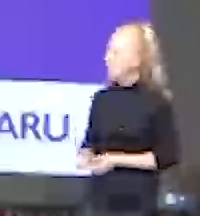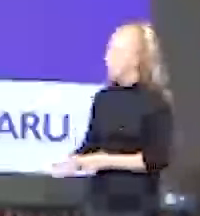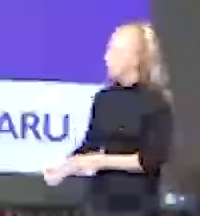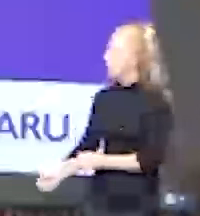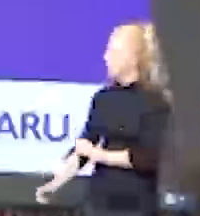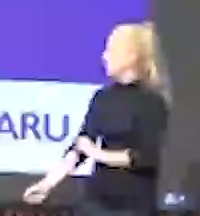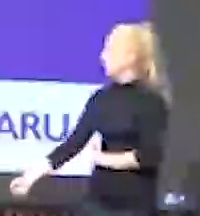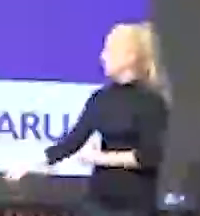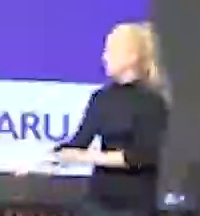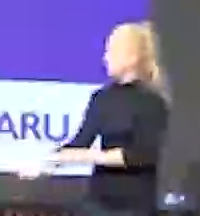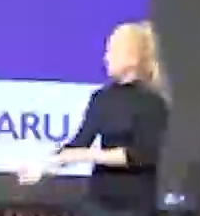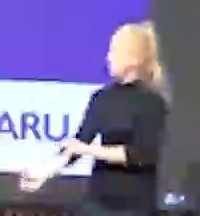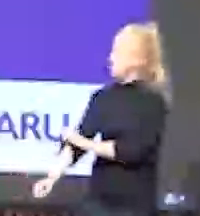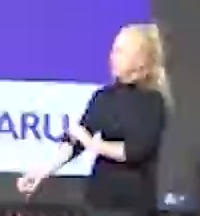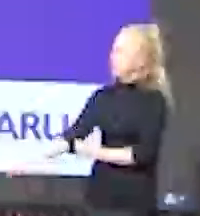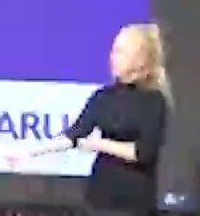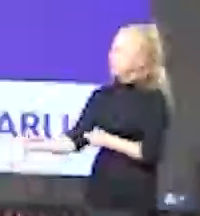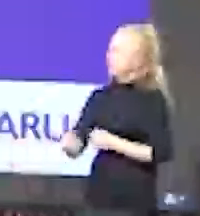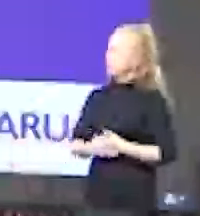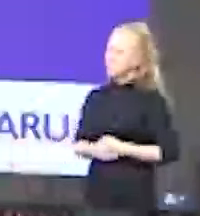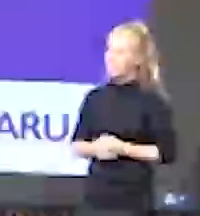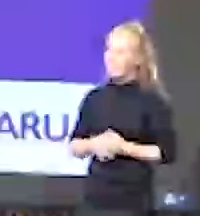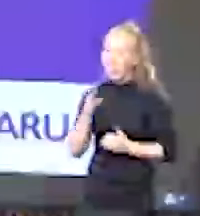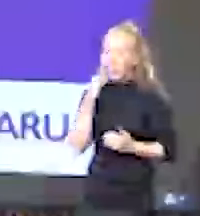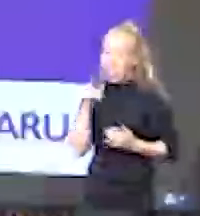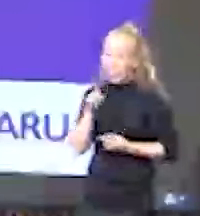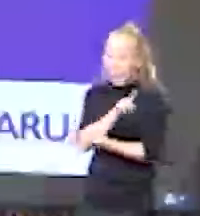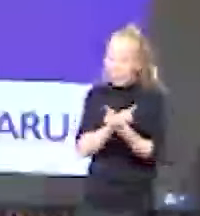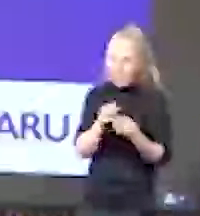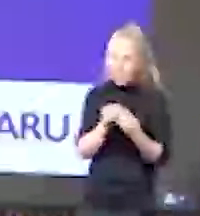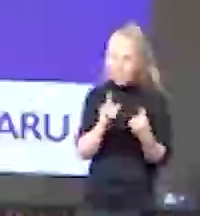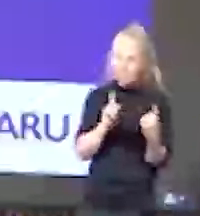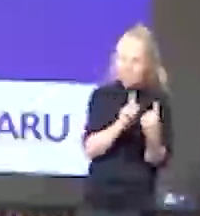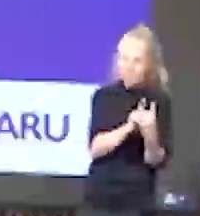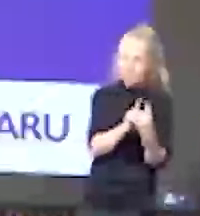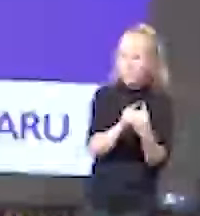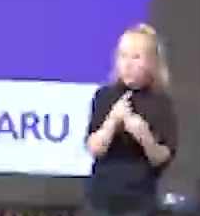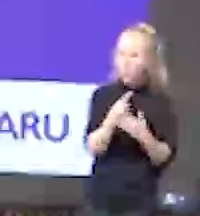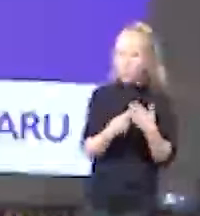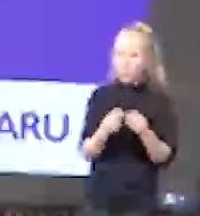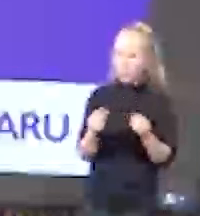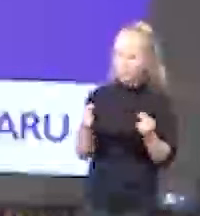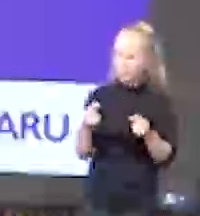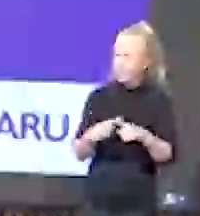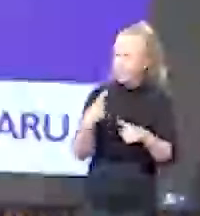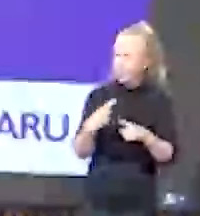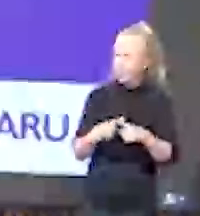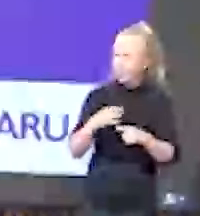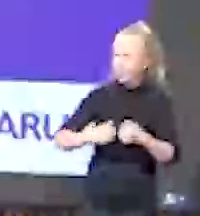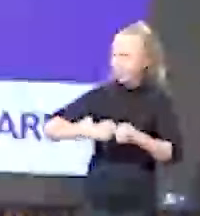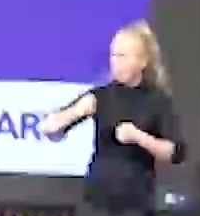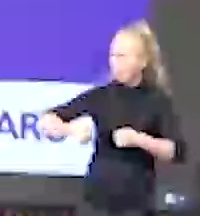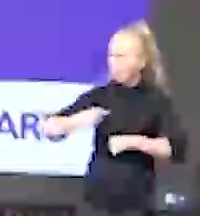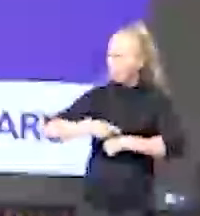And often you'll know this better than me, but you don't get long in a constituent or political meeting like that, so every minute must count. Yeah, and I think the